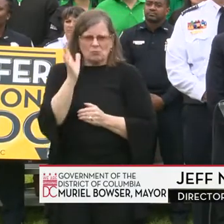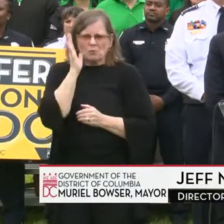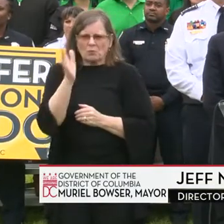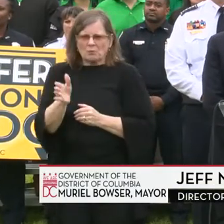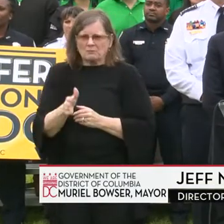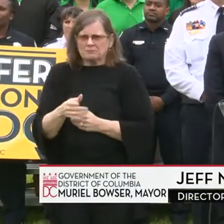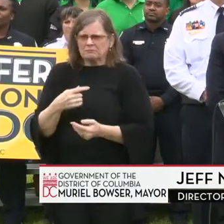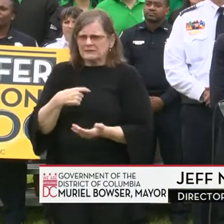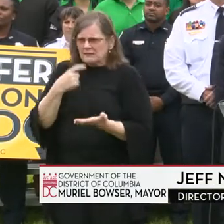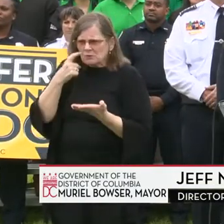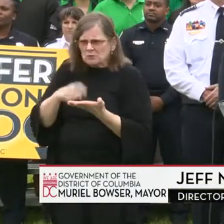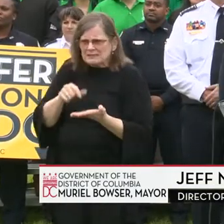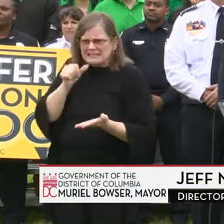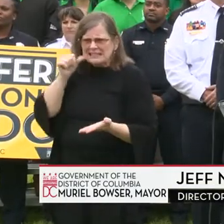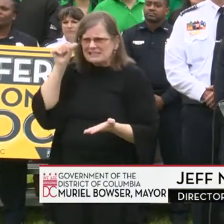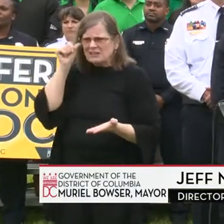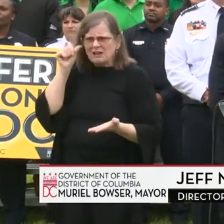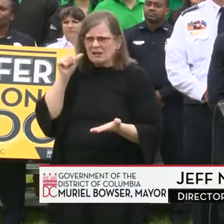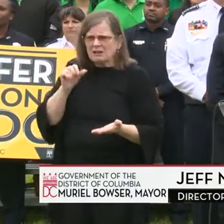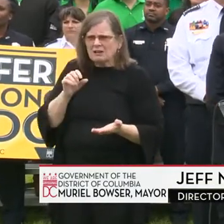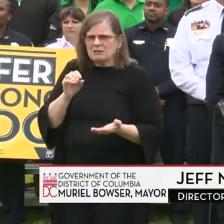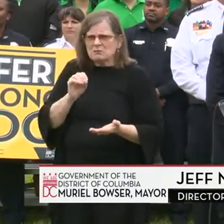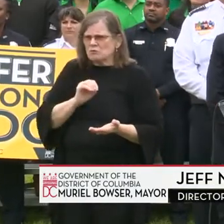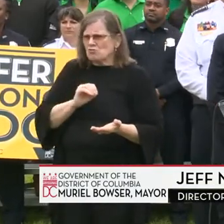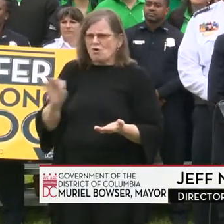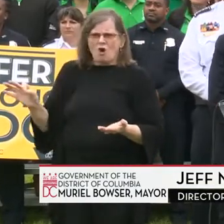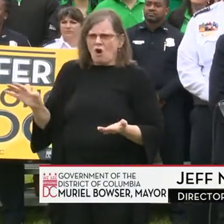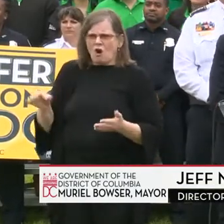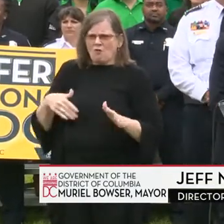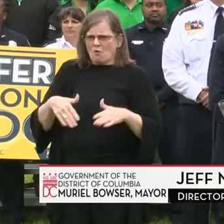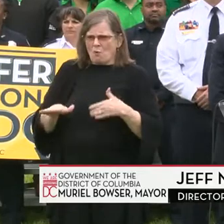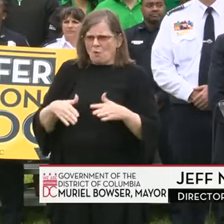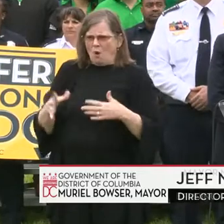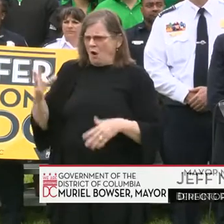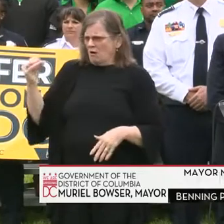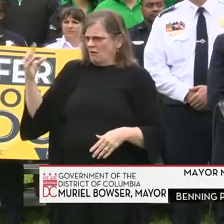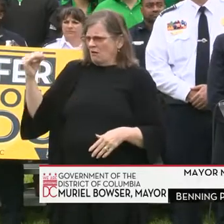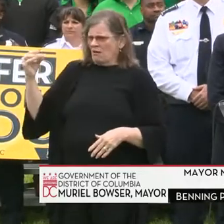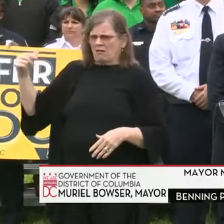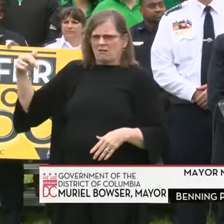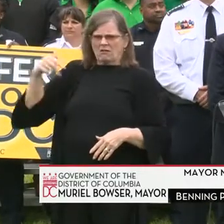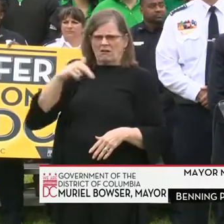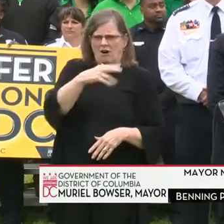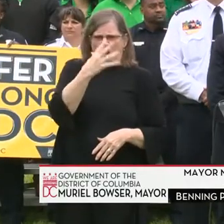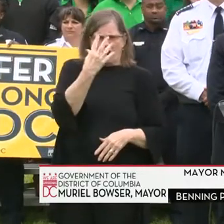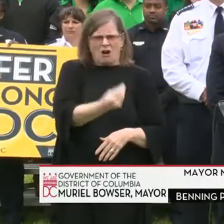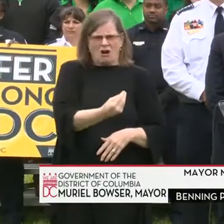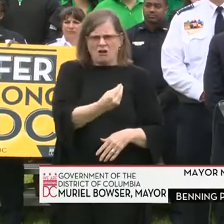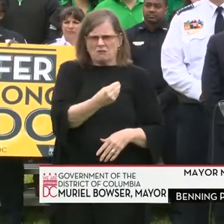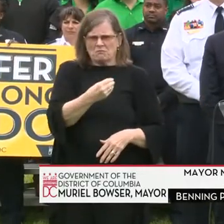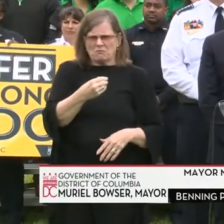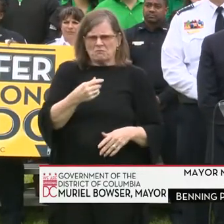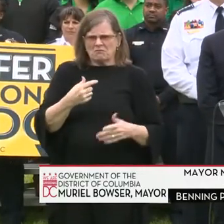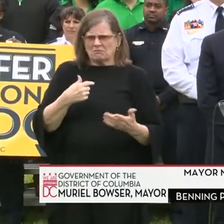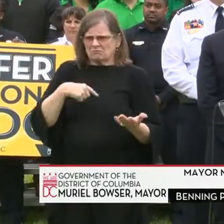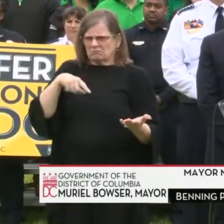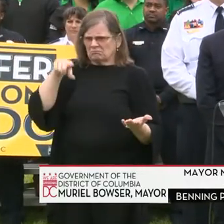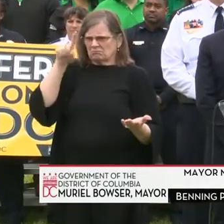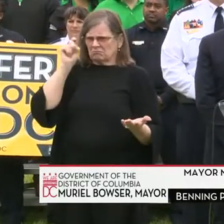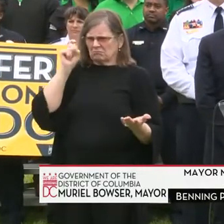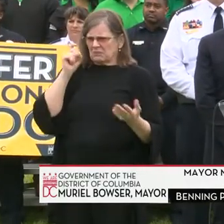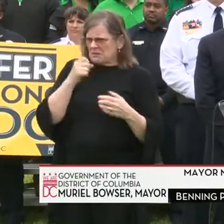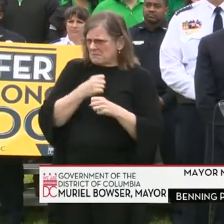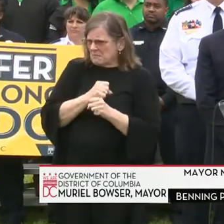sort of turned off the walk signs. They didn't turn off the countdown for the don't walk signs. Is that what, to make people